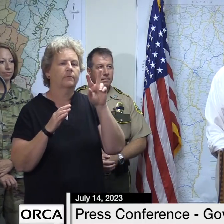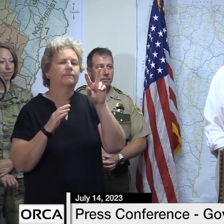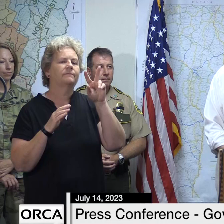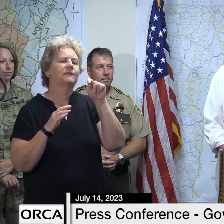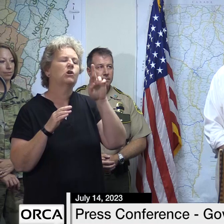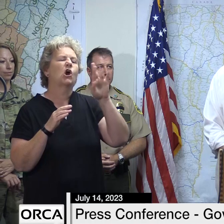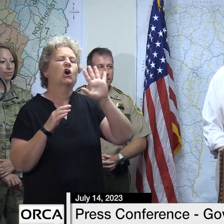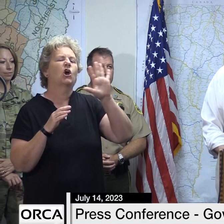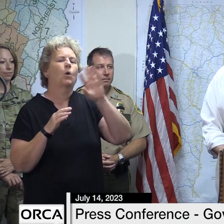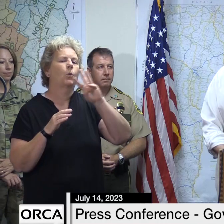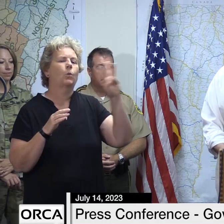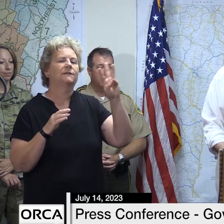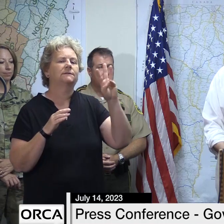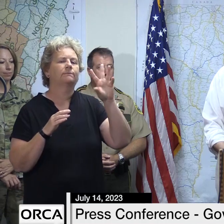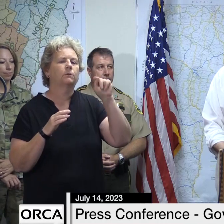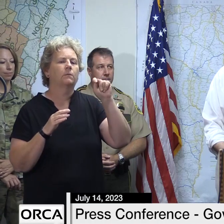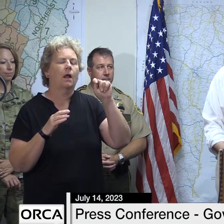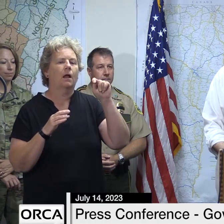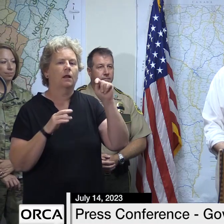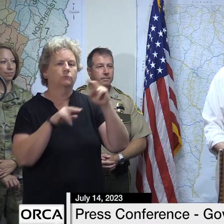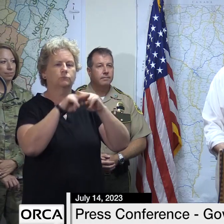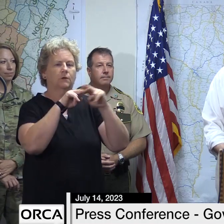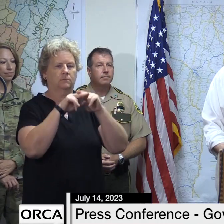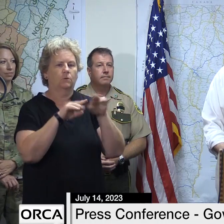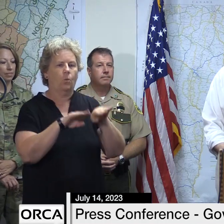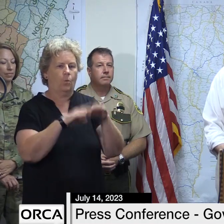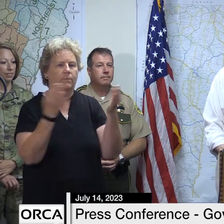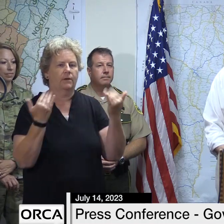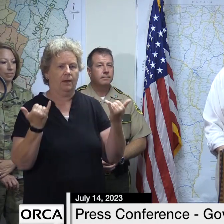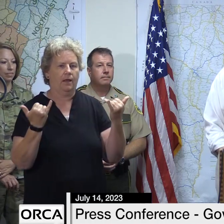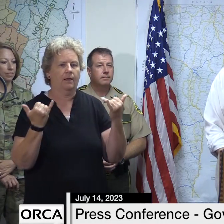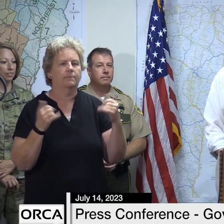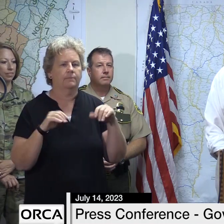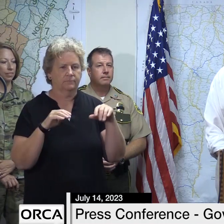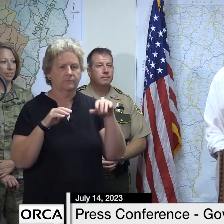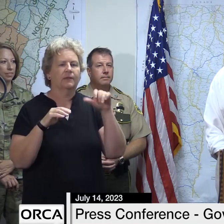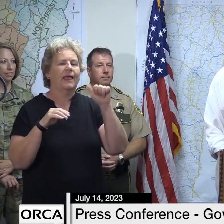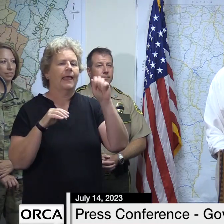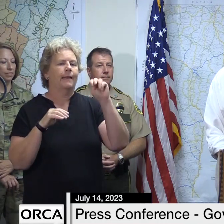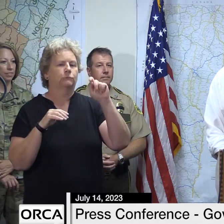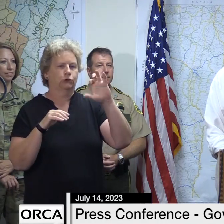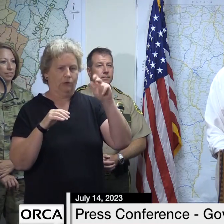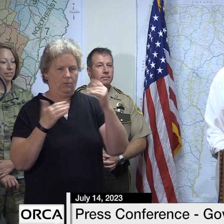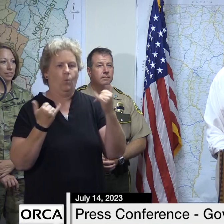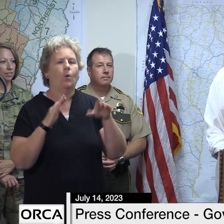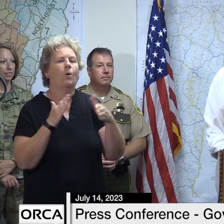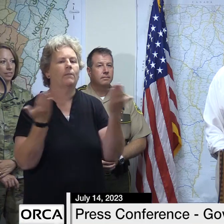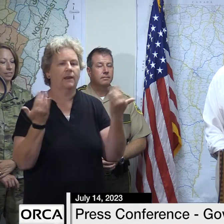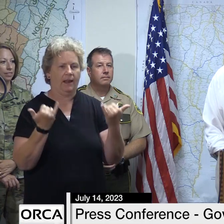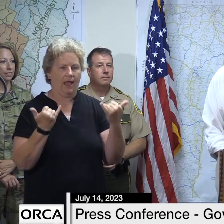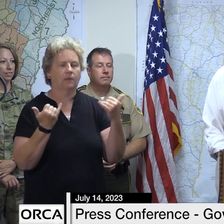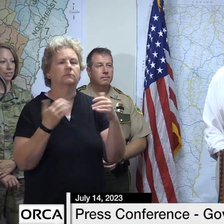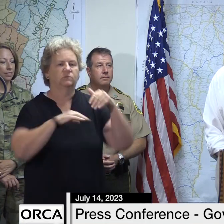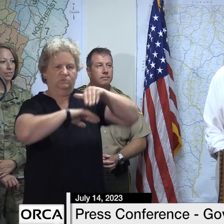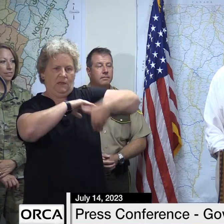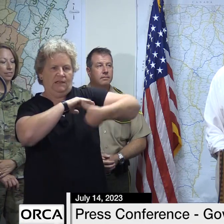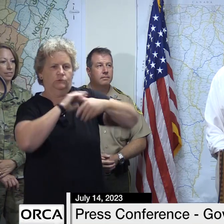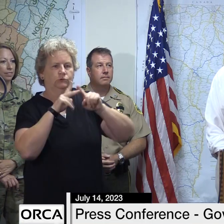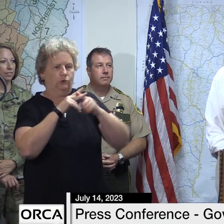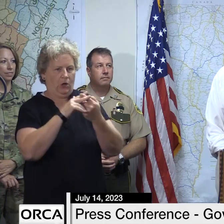today, allowing the Amtrak Ethan Allen into Burlington tonight with southbound passenger